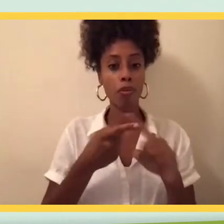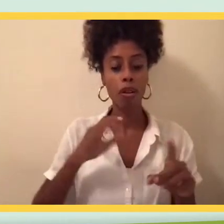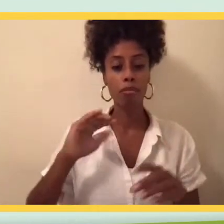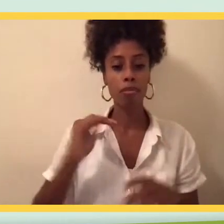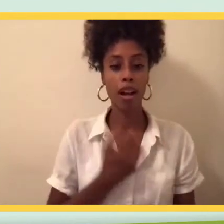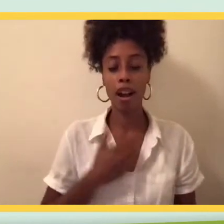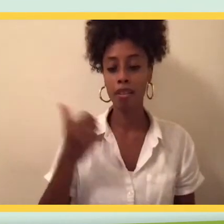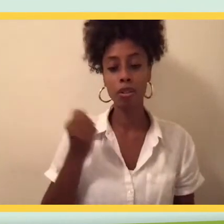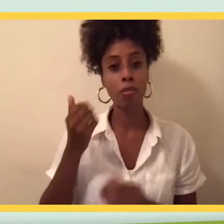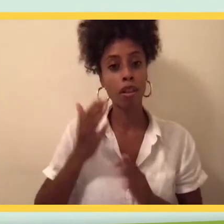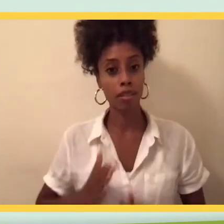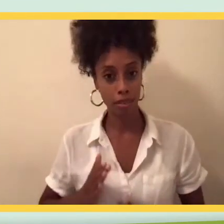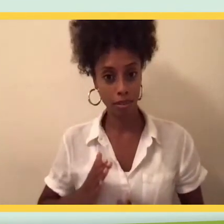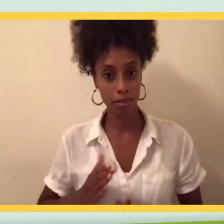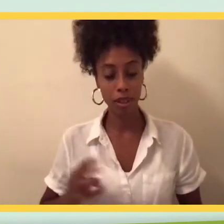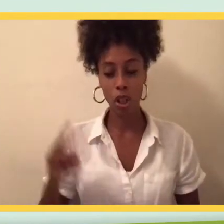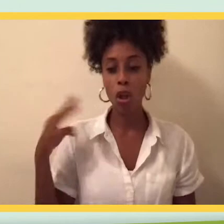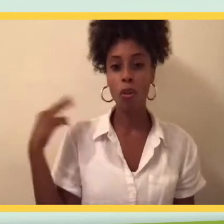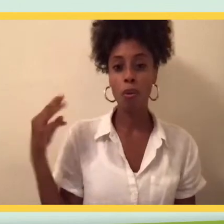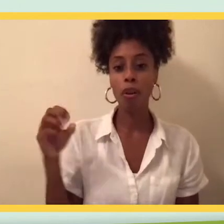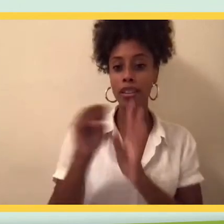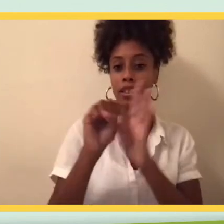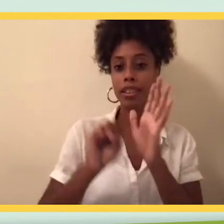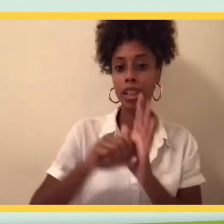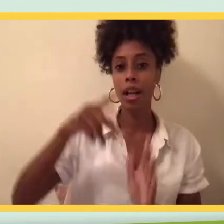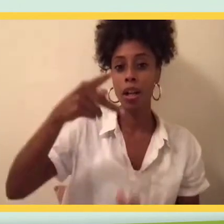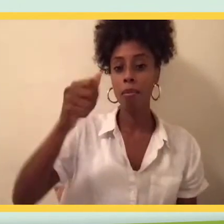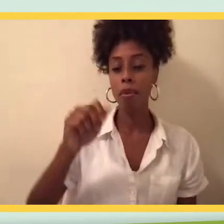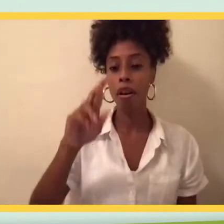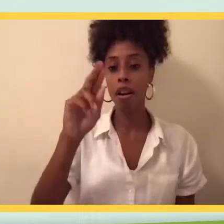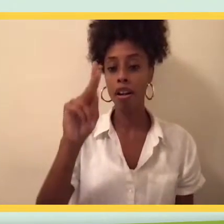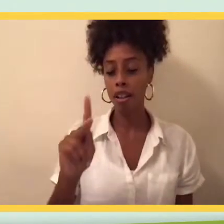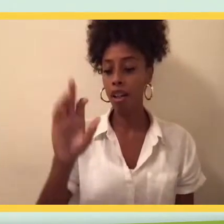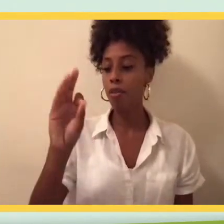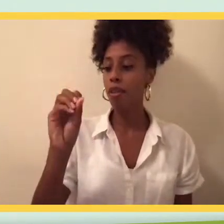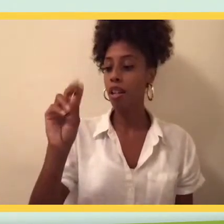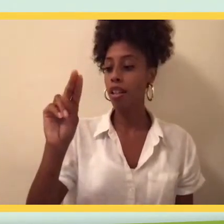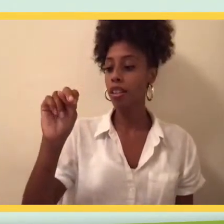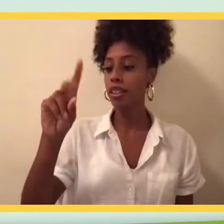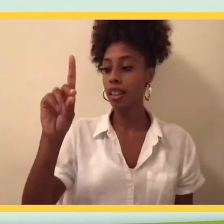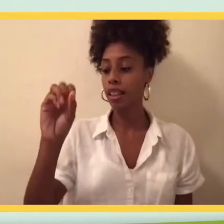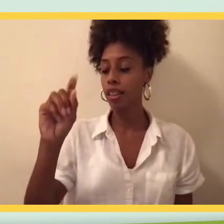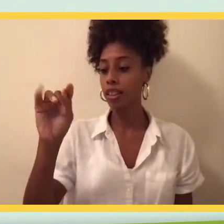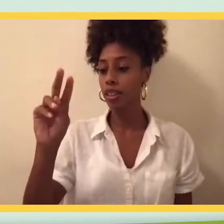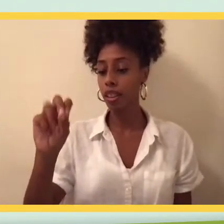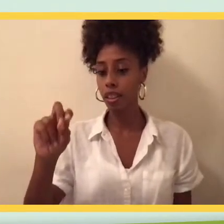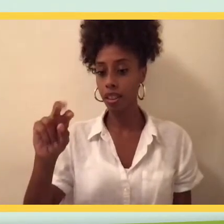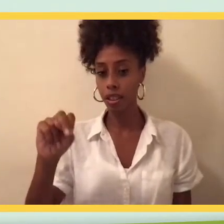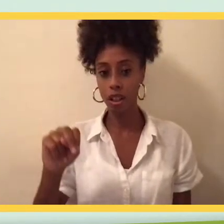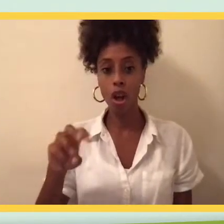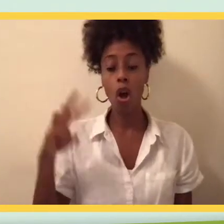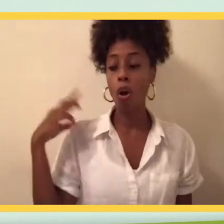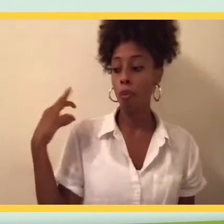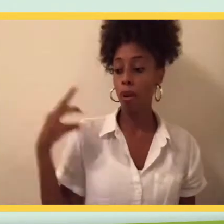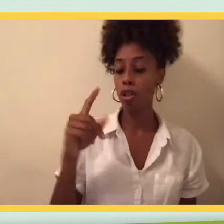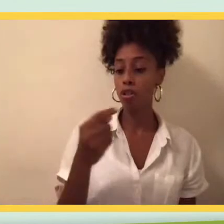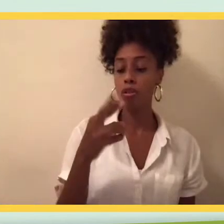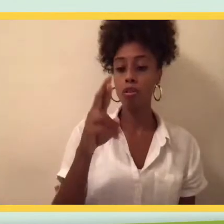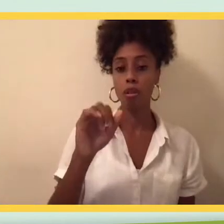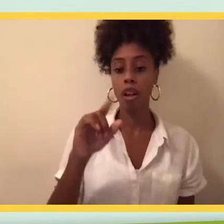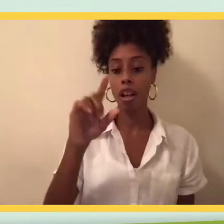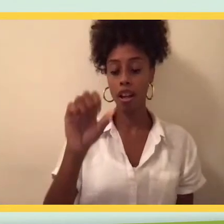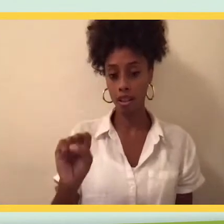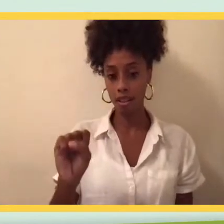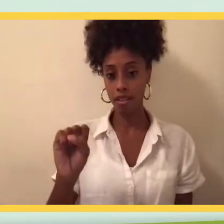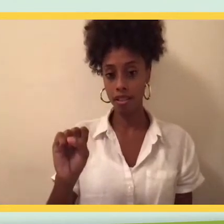Parks Foundation, the Wilderness Society, Washington Trails Association, the National Endowment for